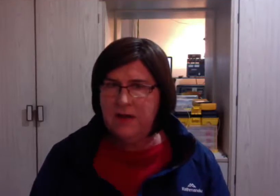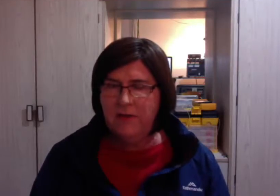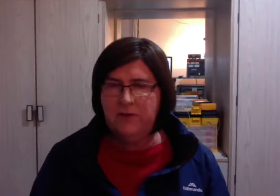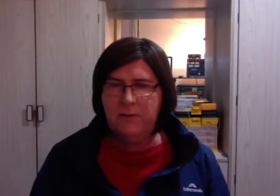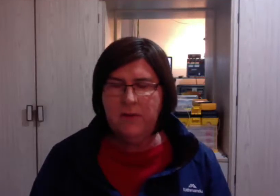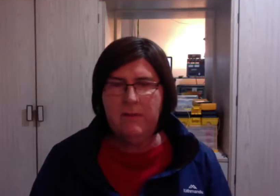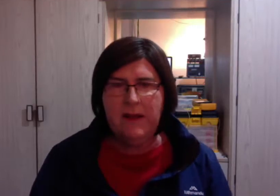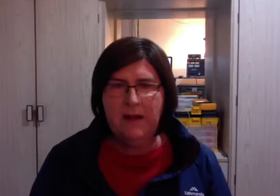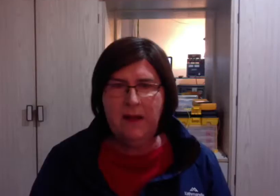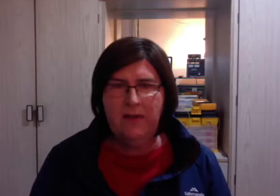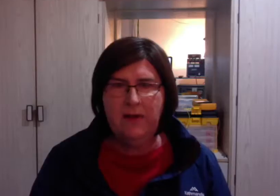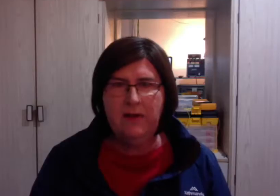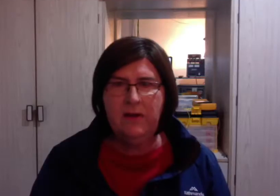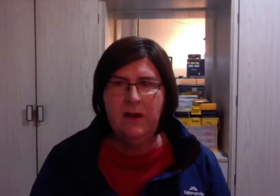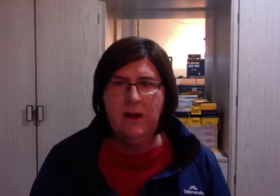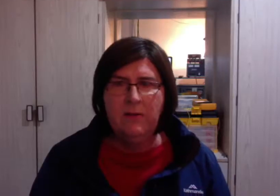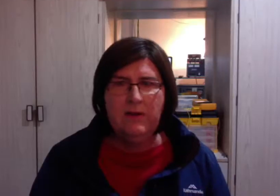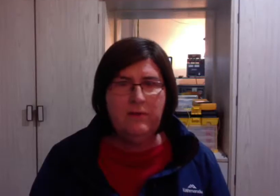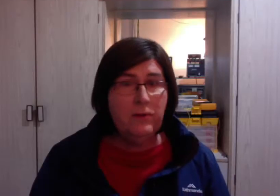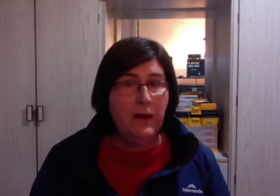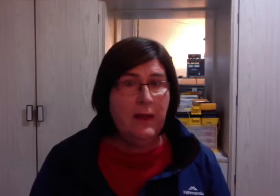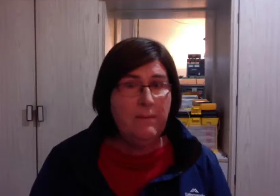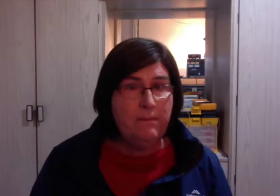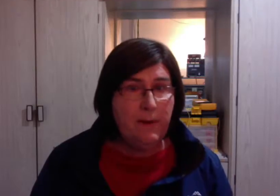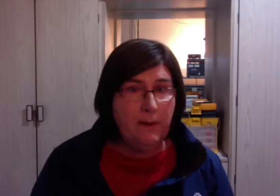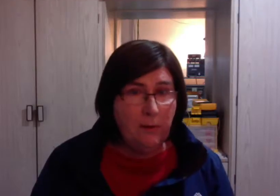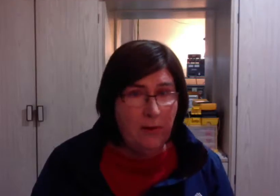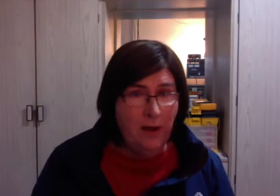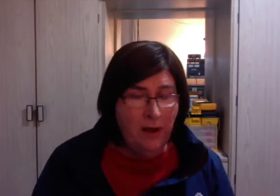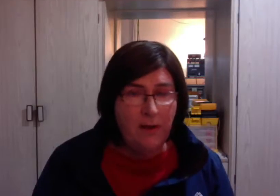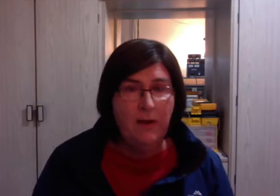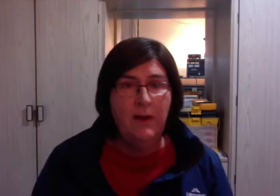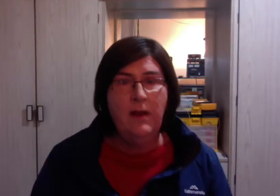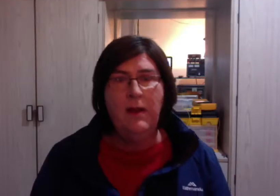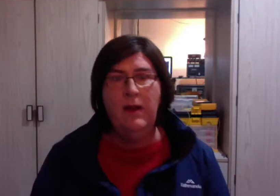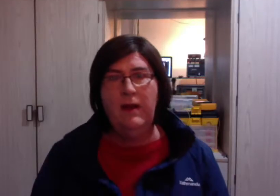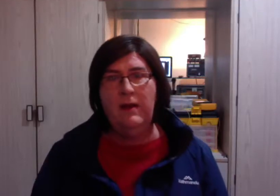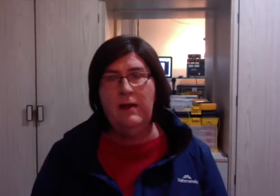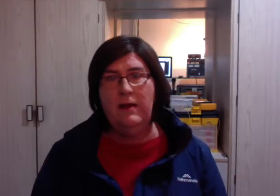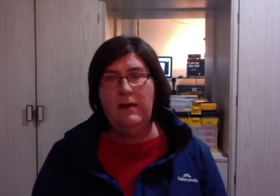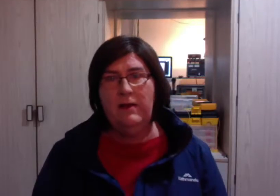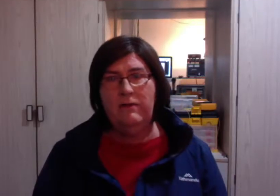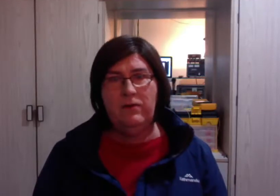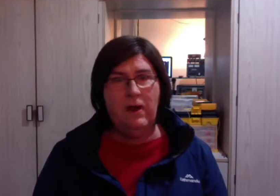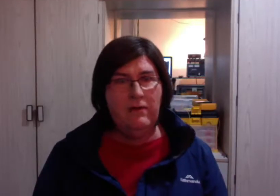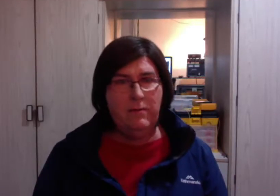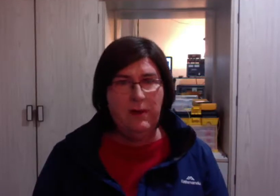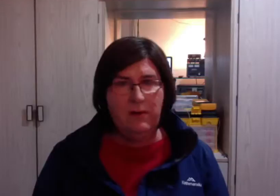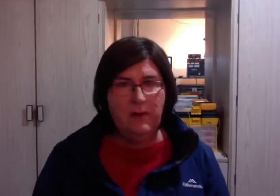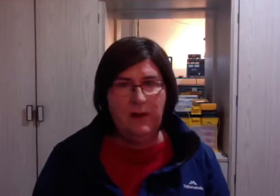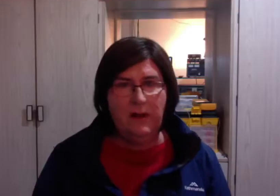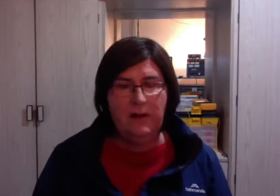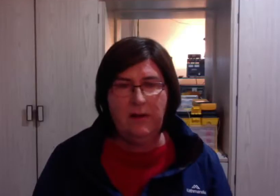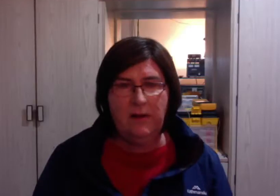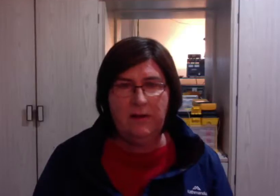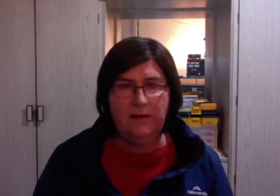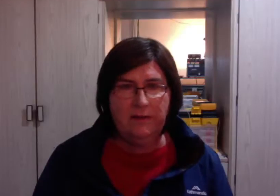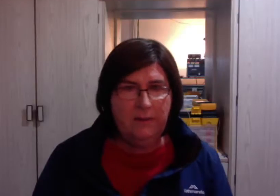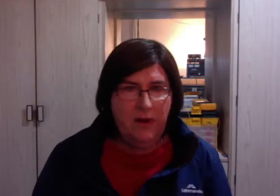have to, but many cars had to refuel at Billaluna. If you arrive at Billaluna, sometimes